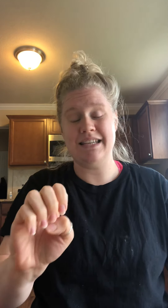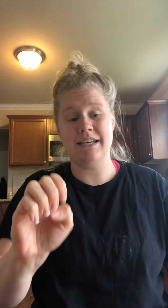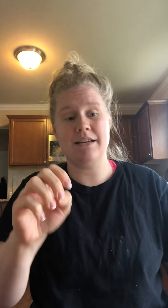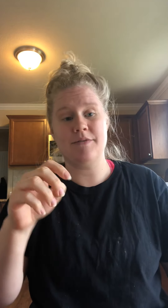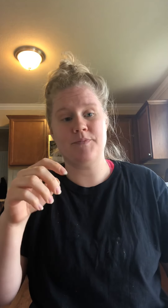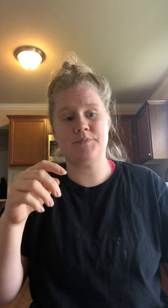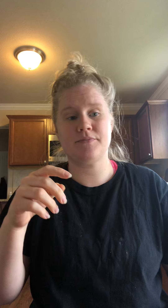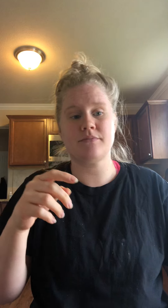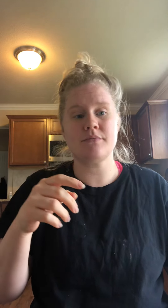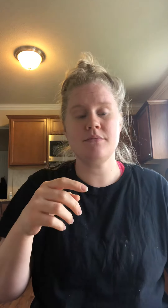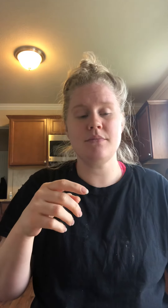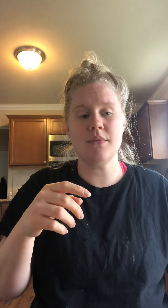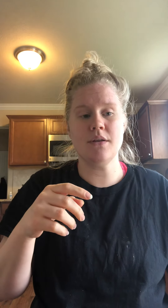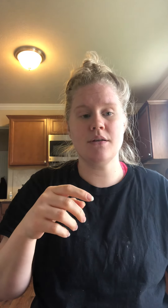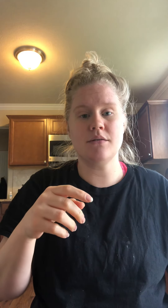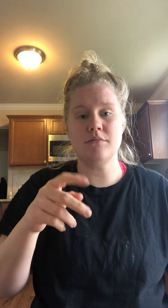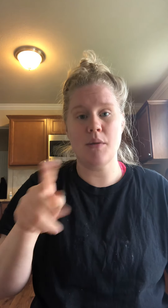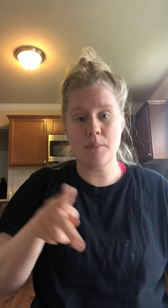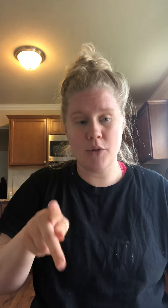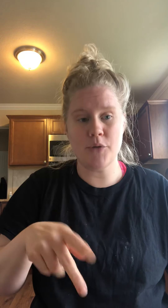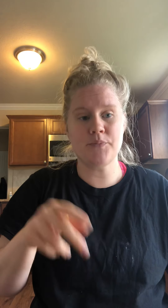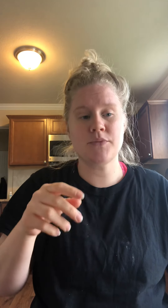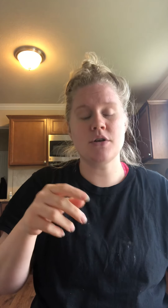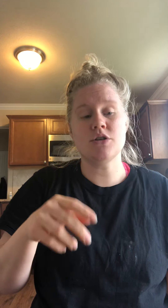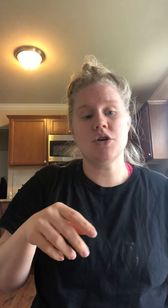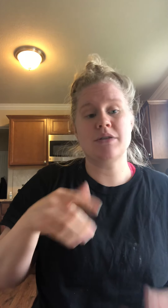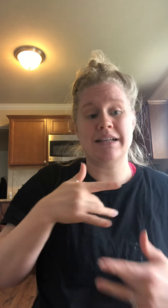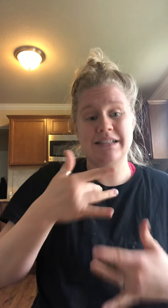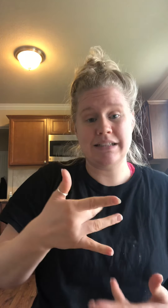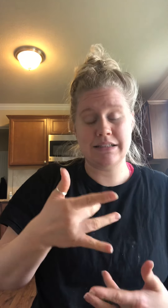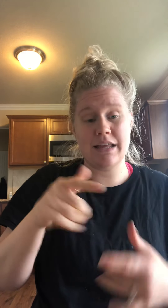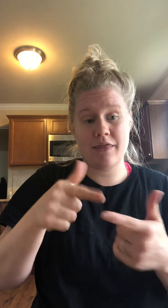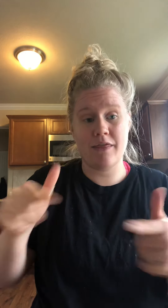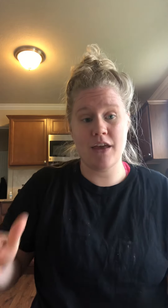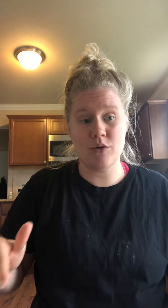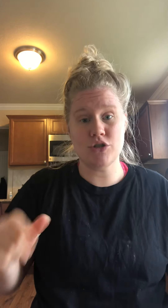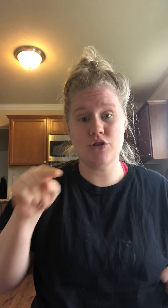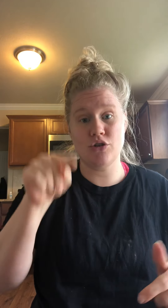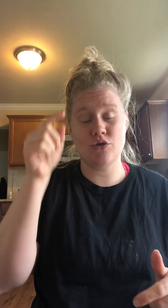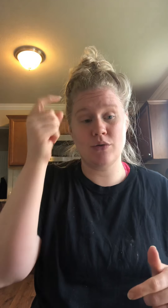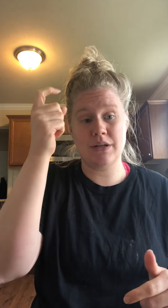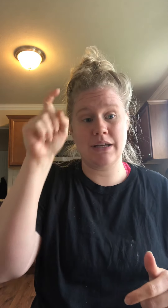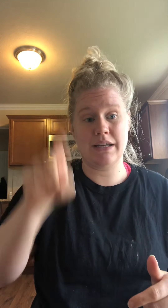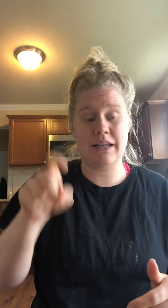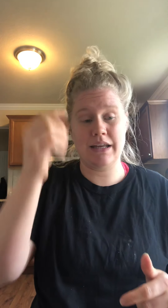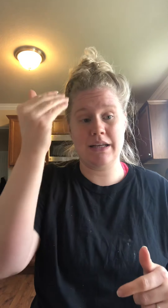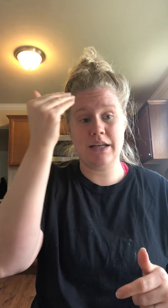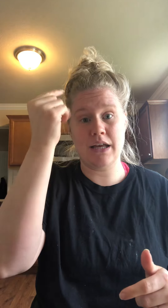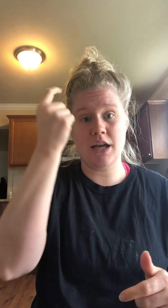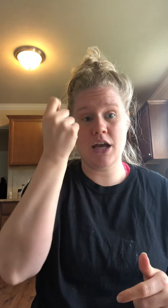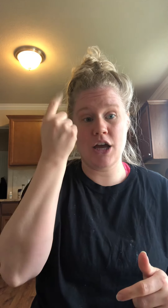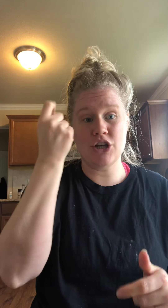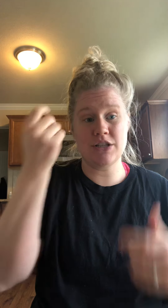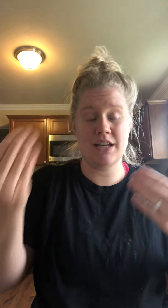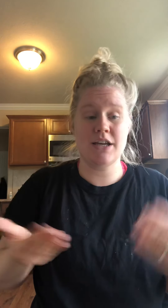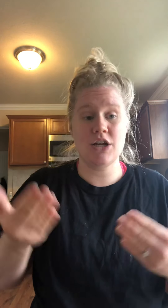tendency in language that you have to understand here. It's called vowel harmony. Basically means